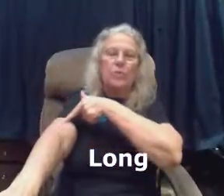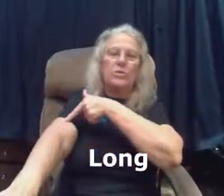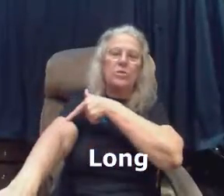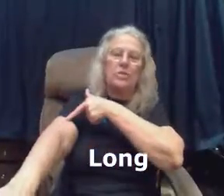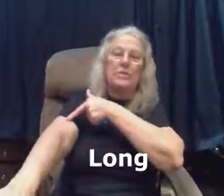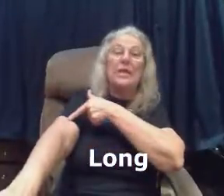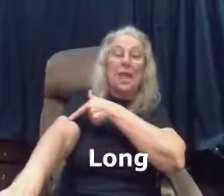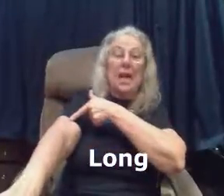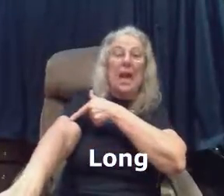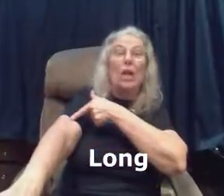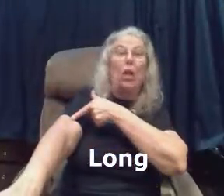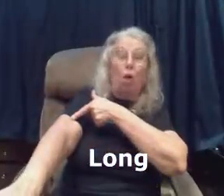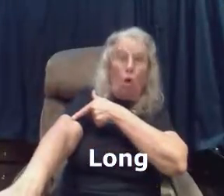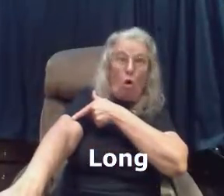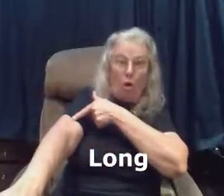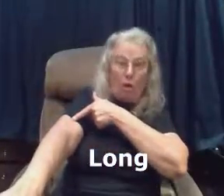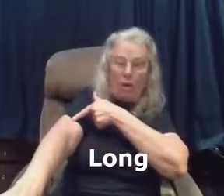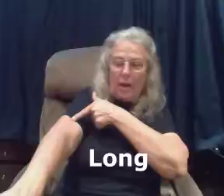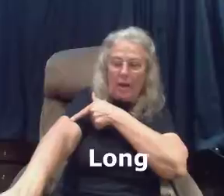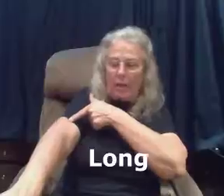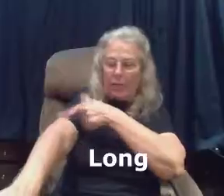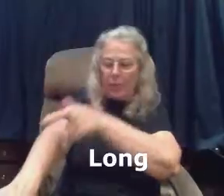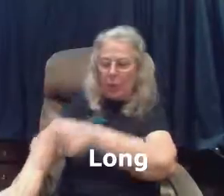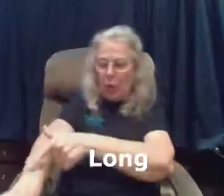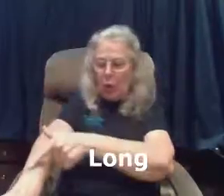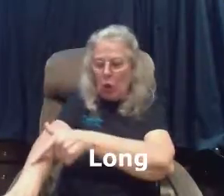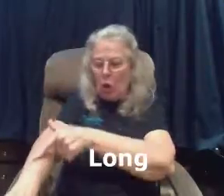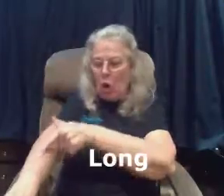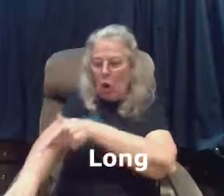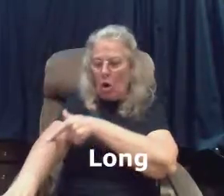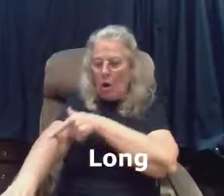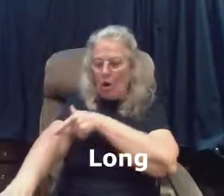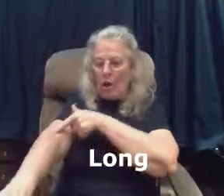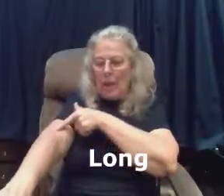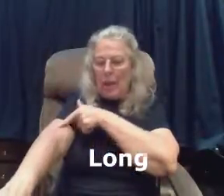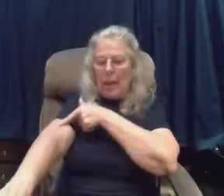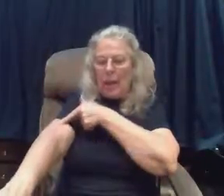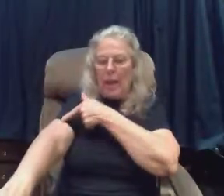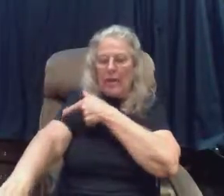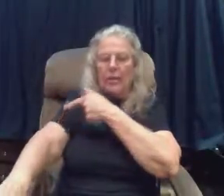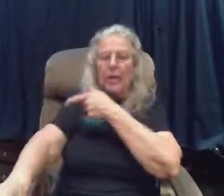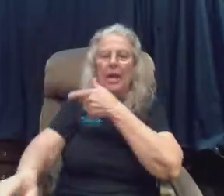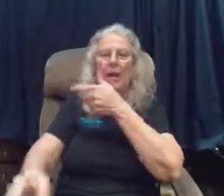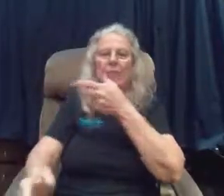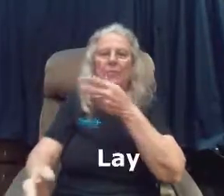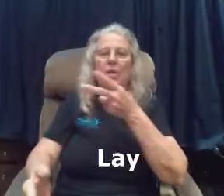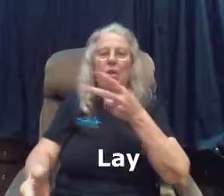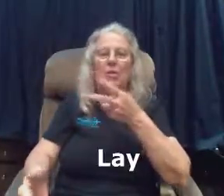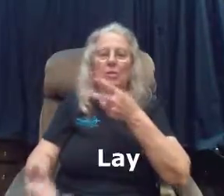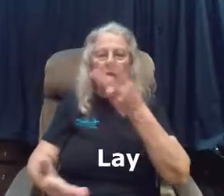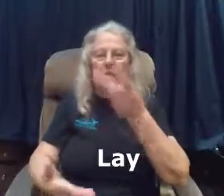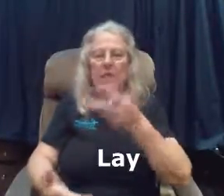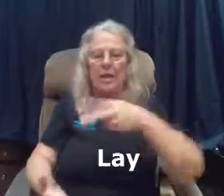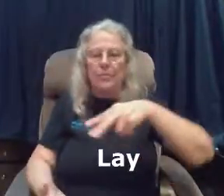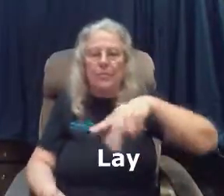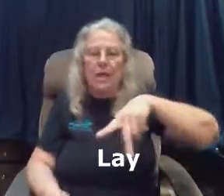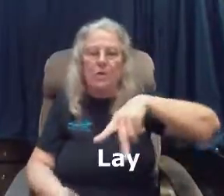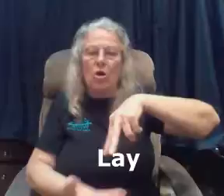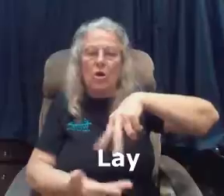to designate a long area. Long. And lay, it's like I talk